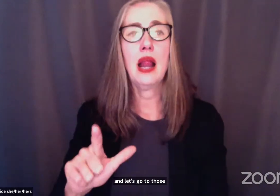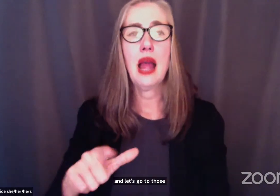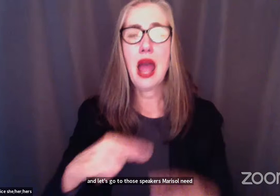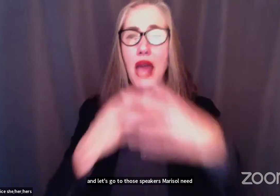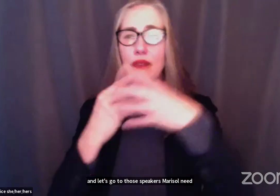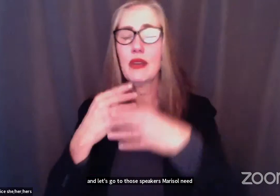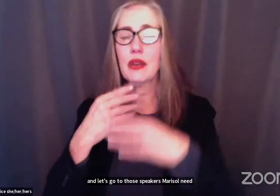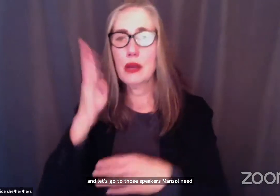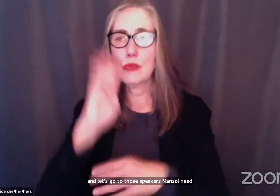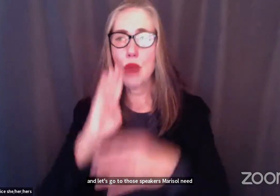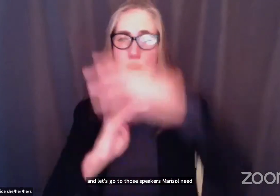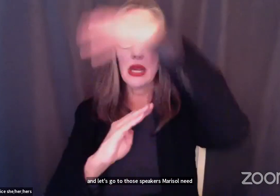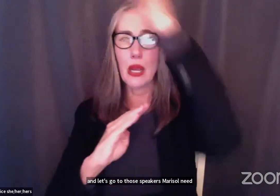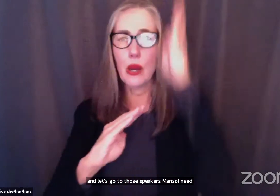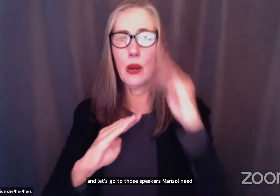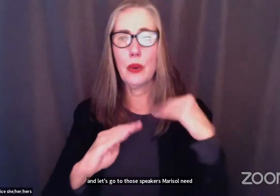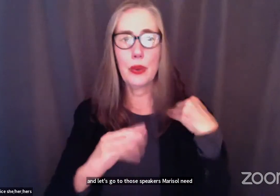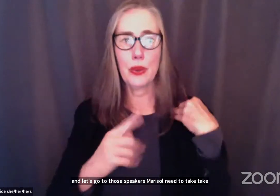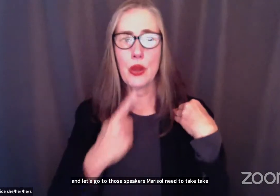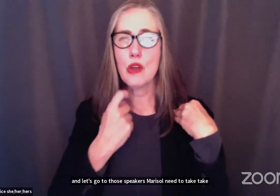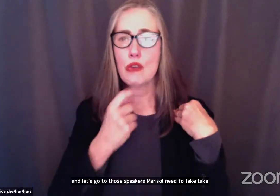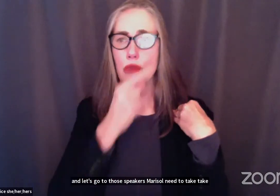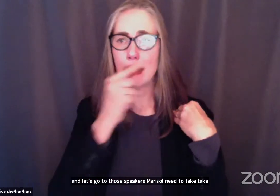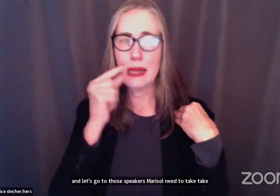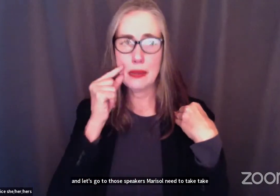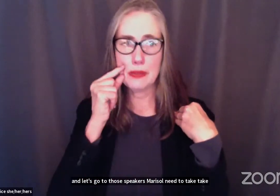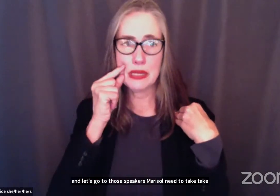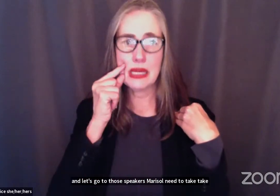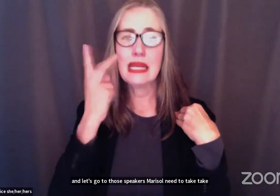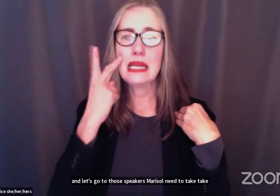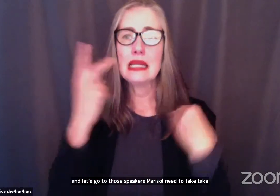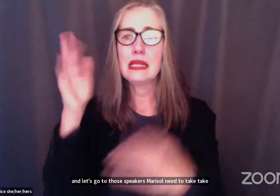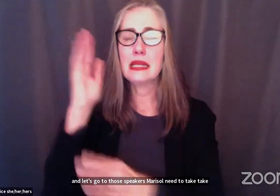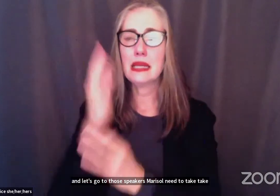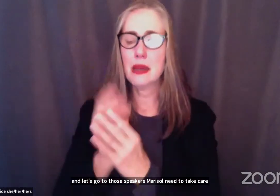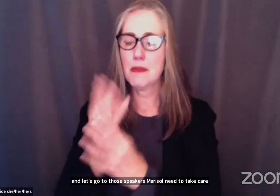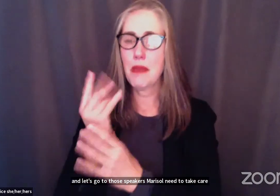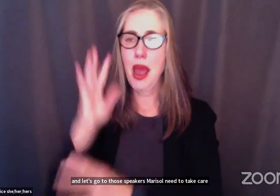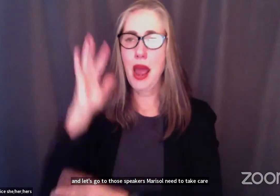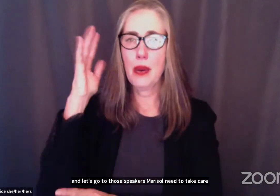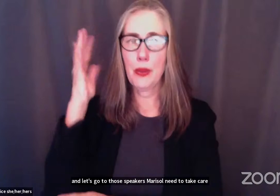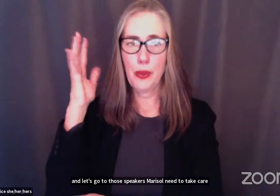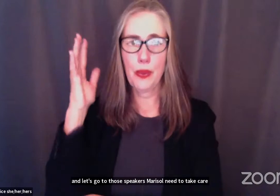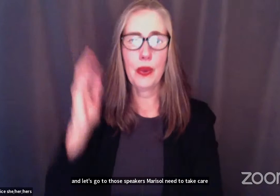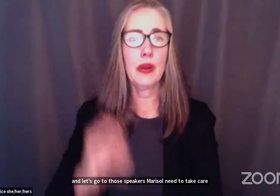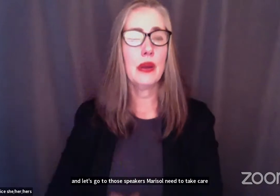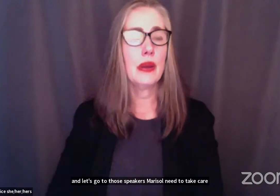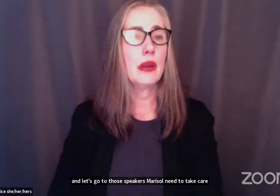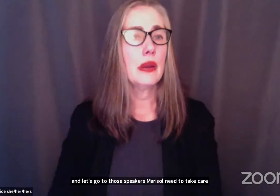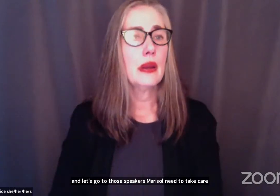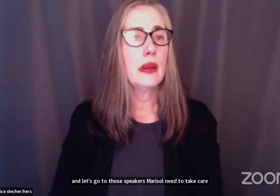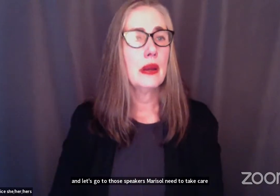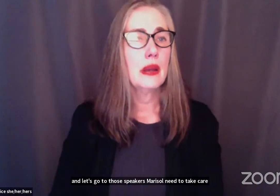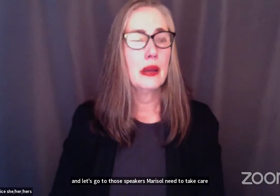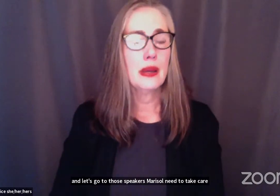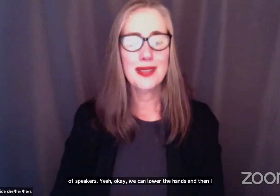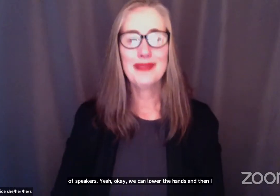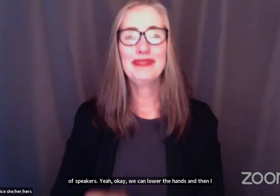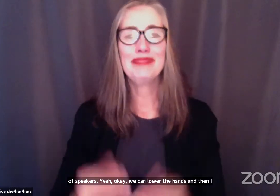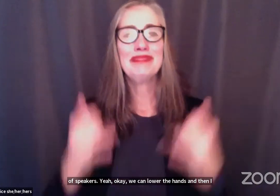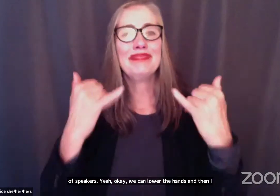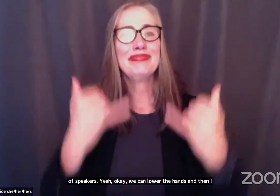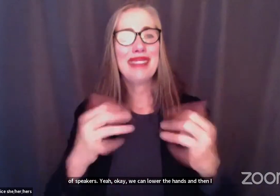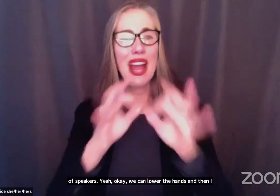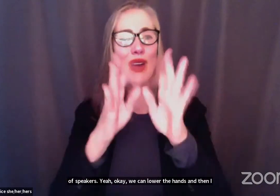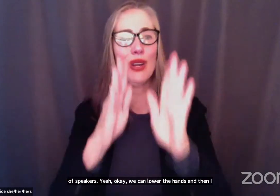You need to take speakers again. Speakers. Yeah. Okay, if we can lower the hands, and then